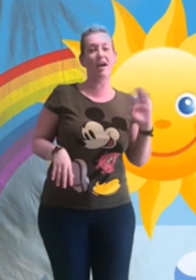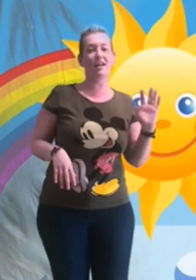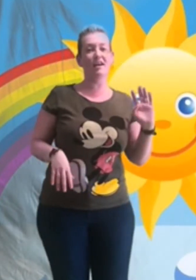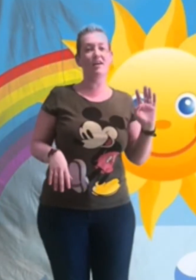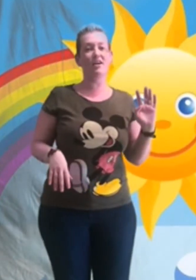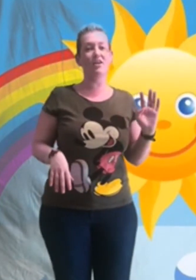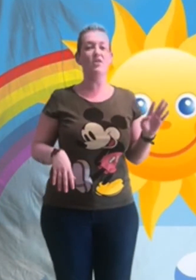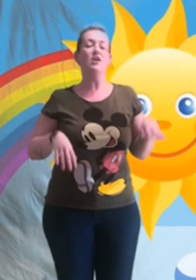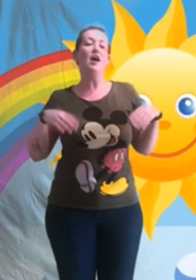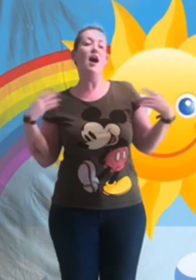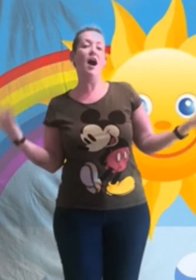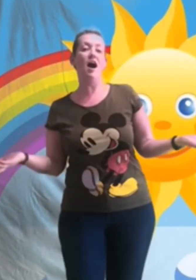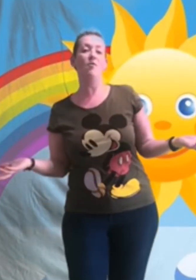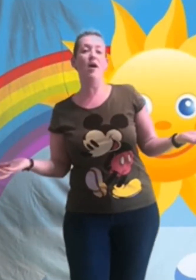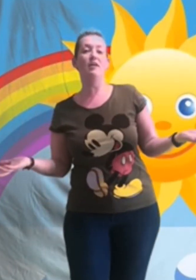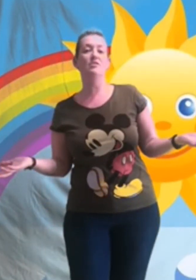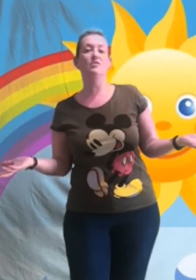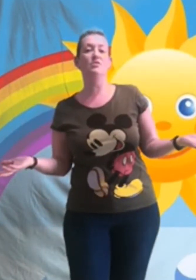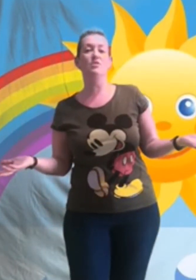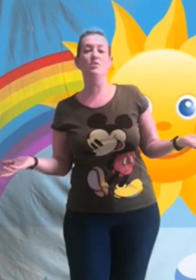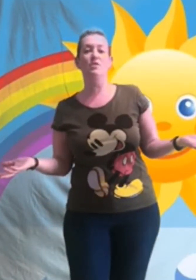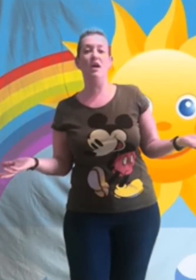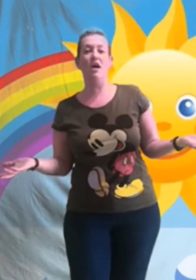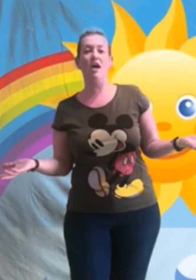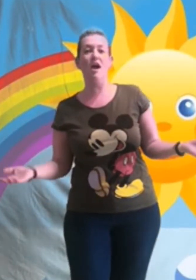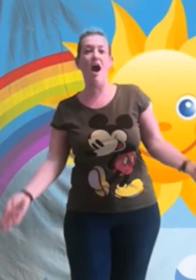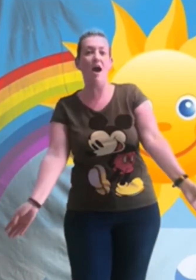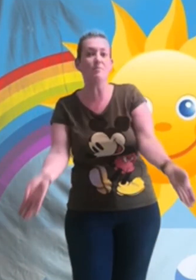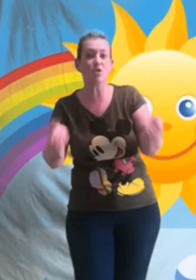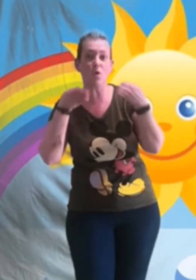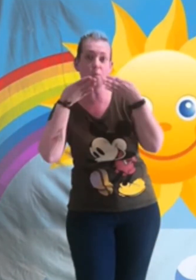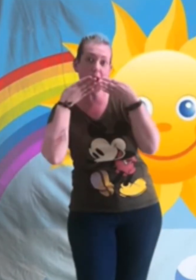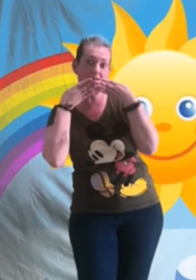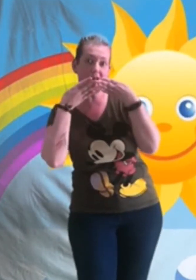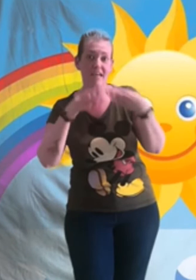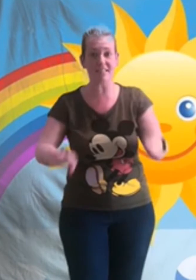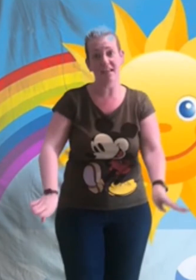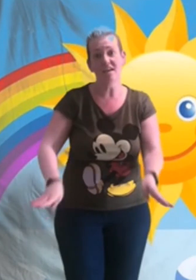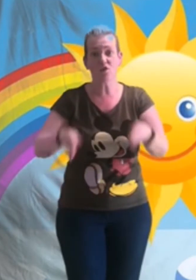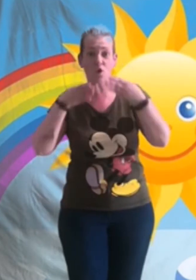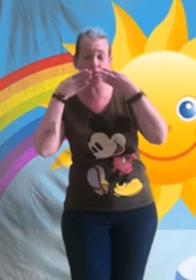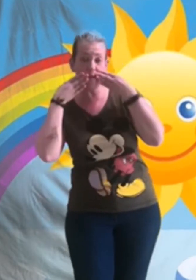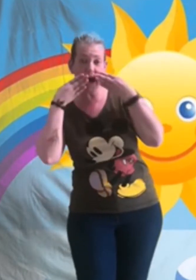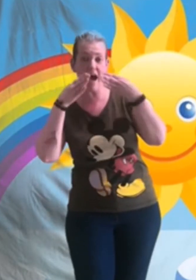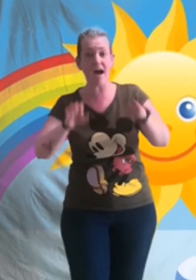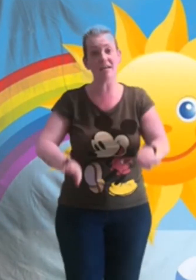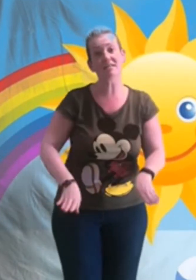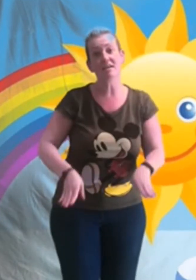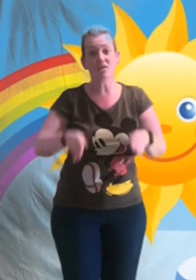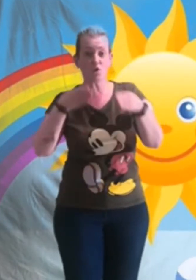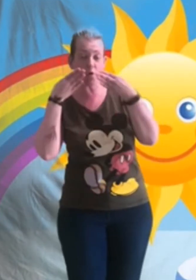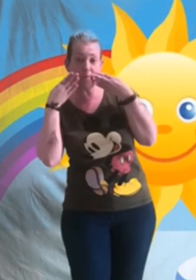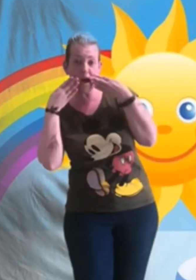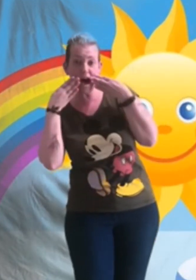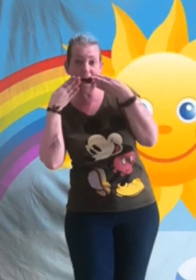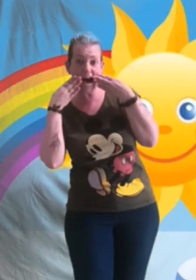Hello, hello. How are you today? I'm surprised,